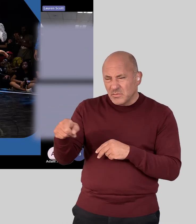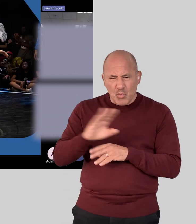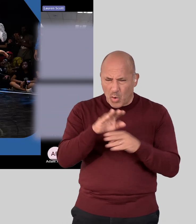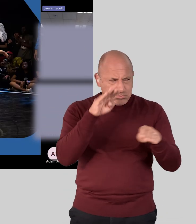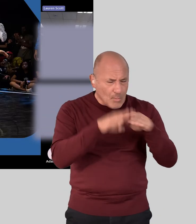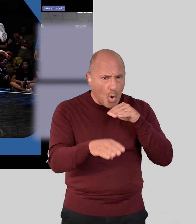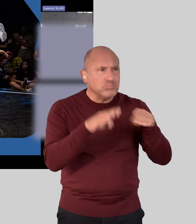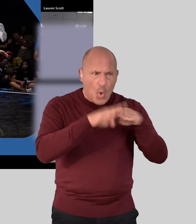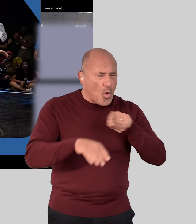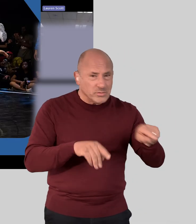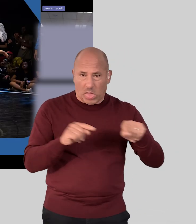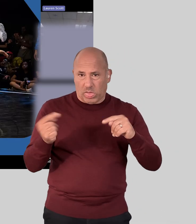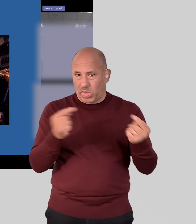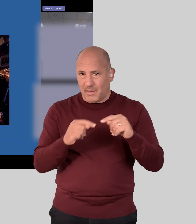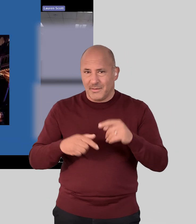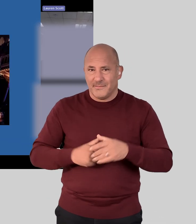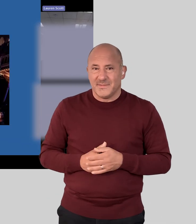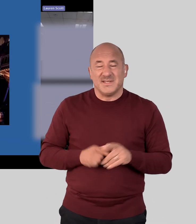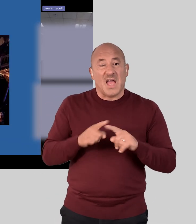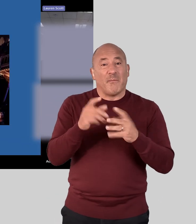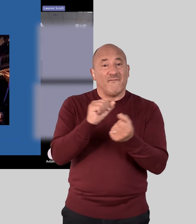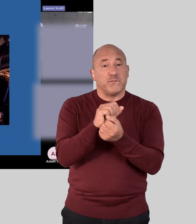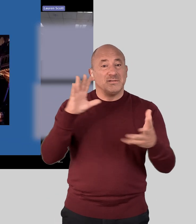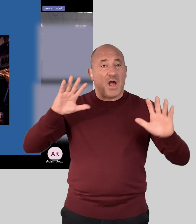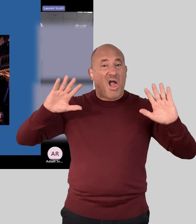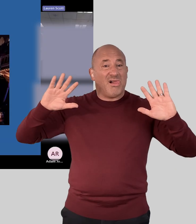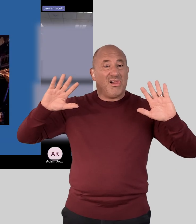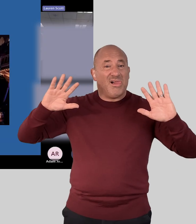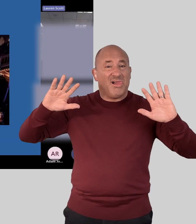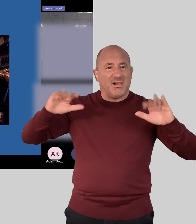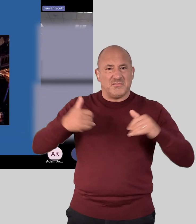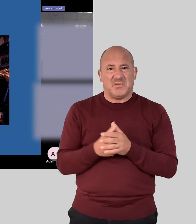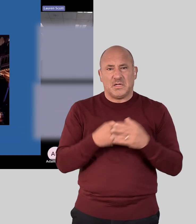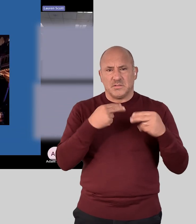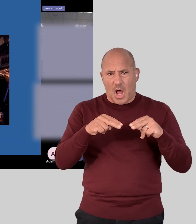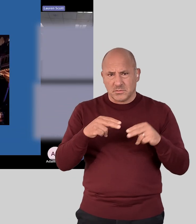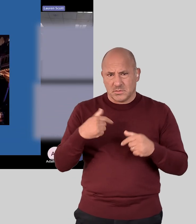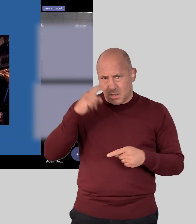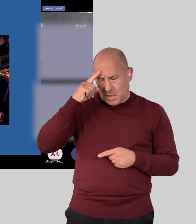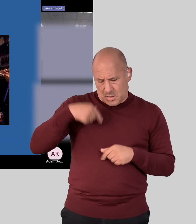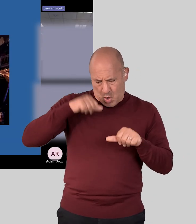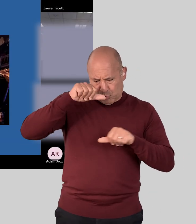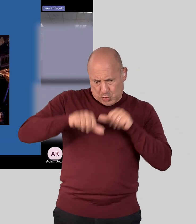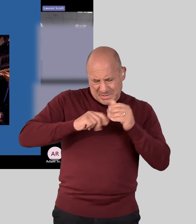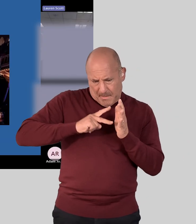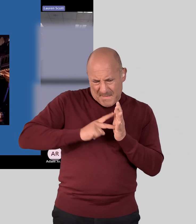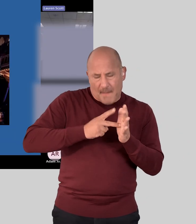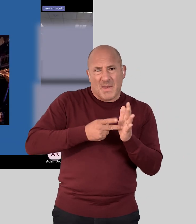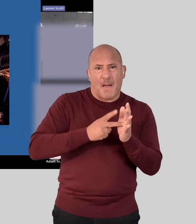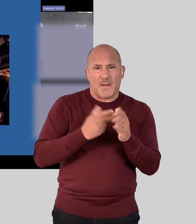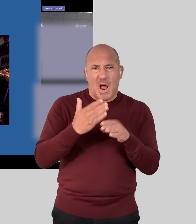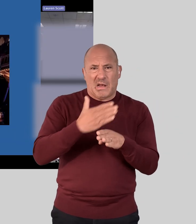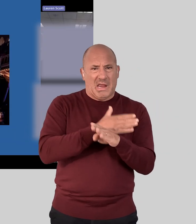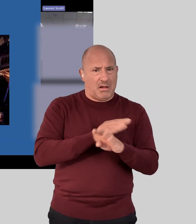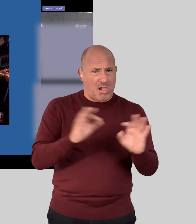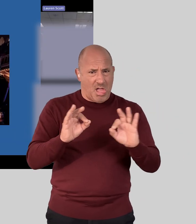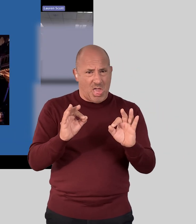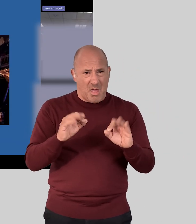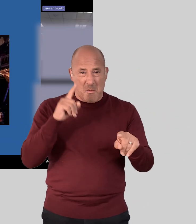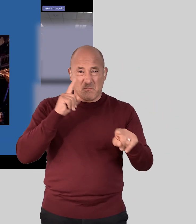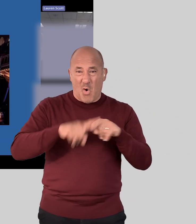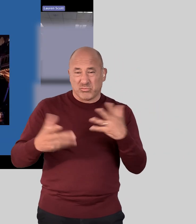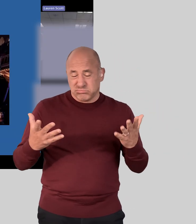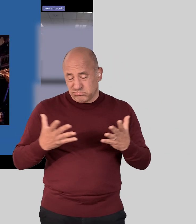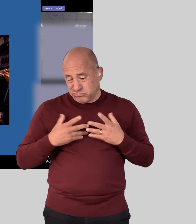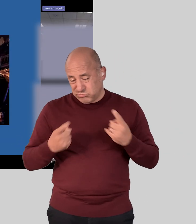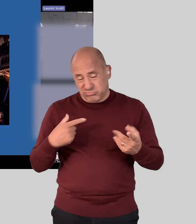Olympics. Oh, it's also freestyle. So the dancers don't sort of like